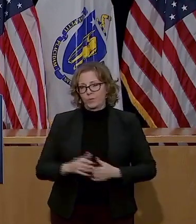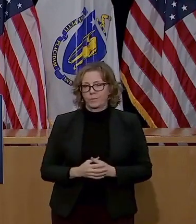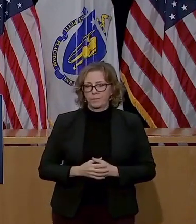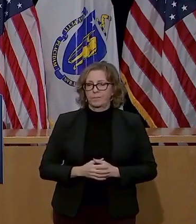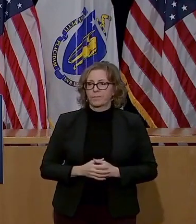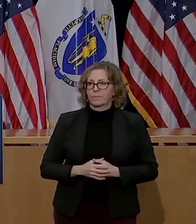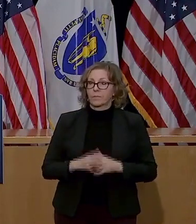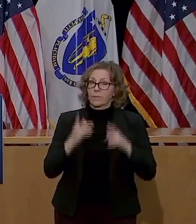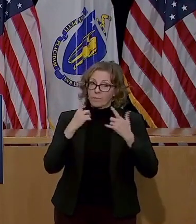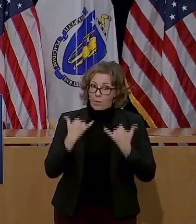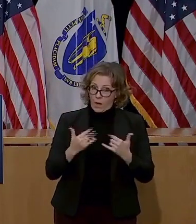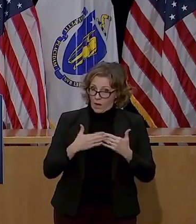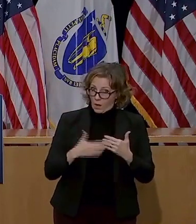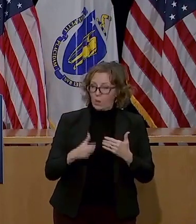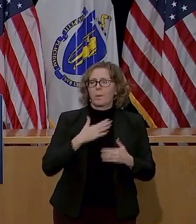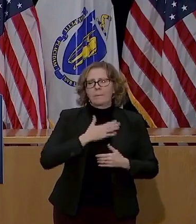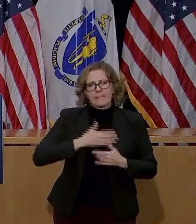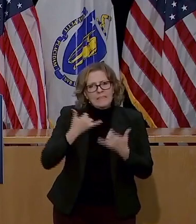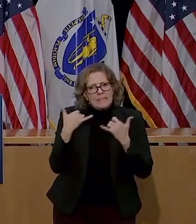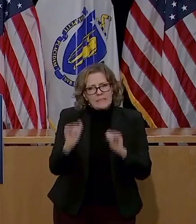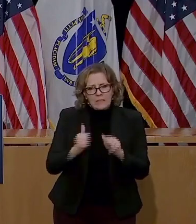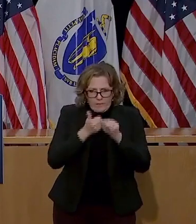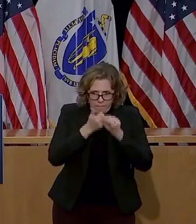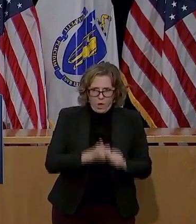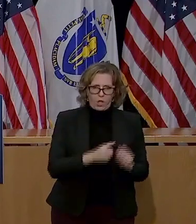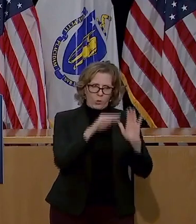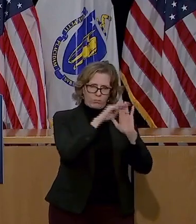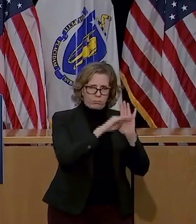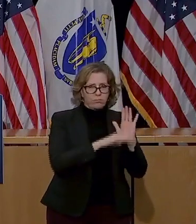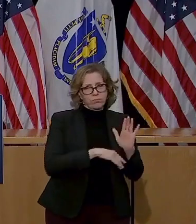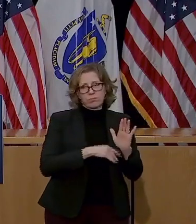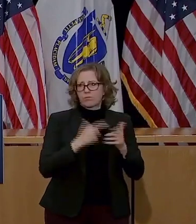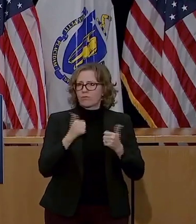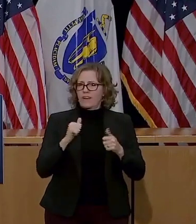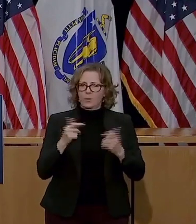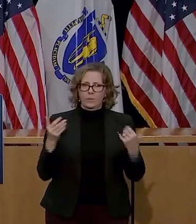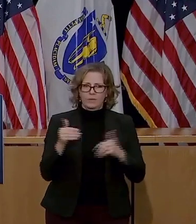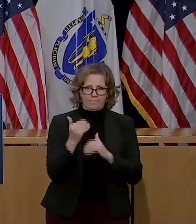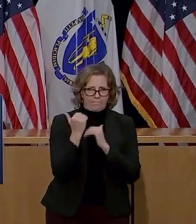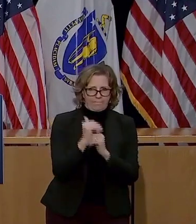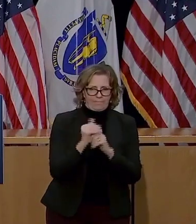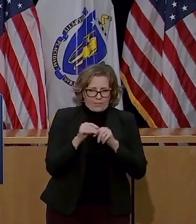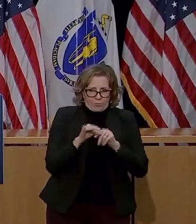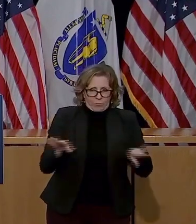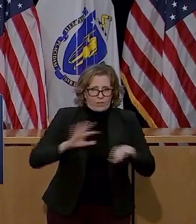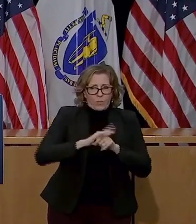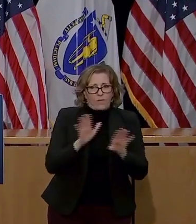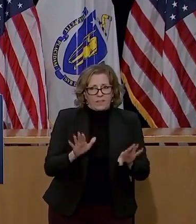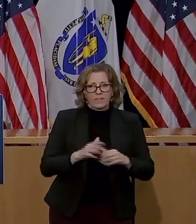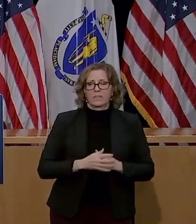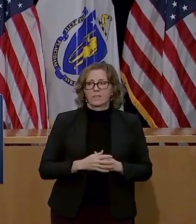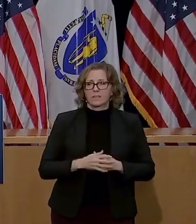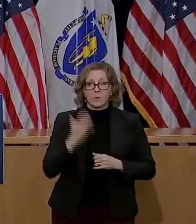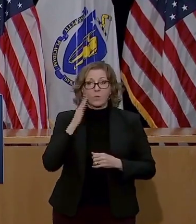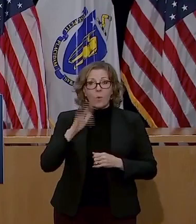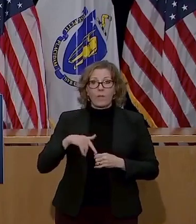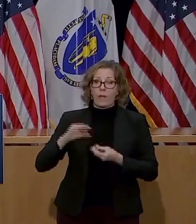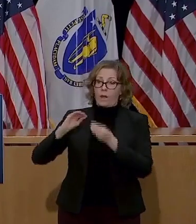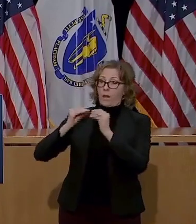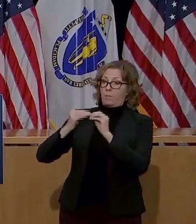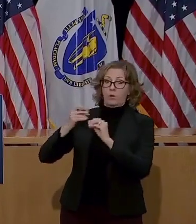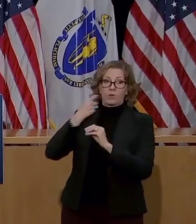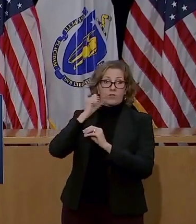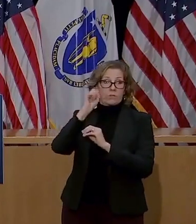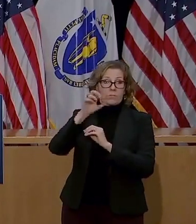the spread. I didn't spend a lot of time talking about it today, but as you can tell from all our daily data, because of the hard work